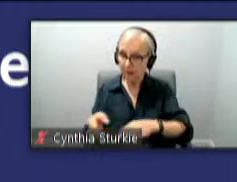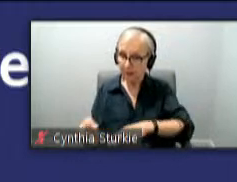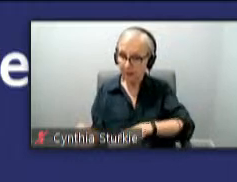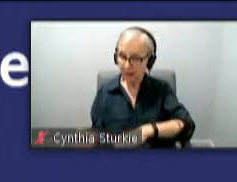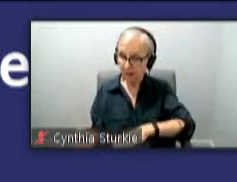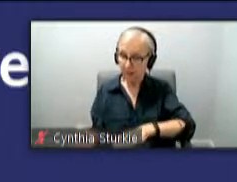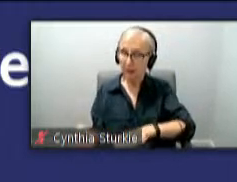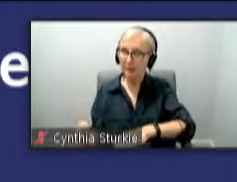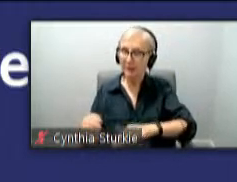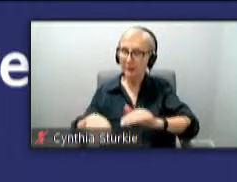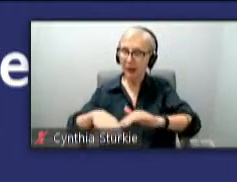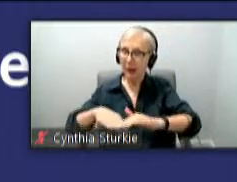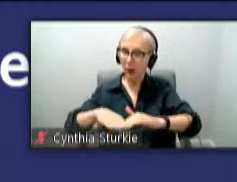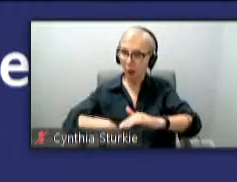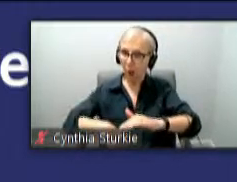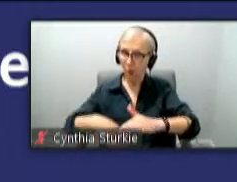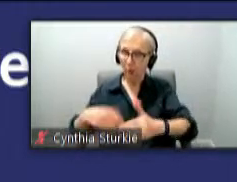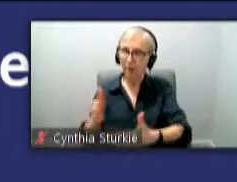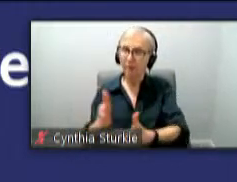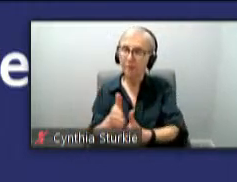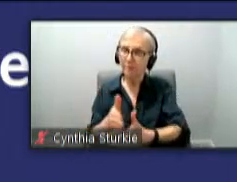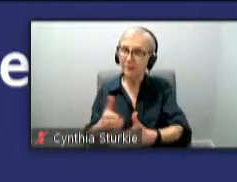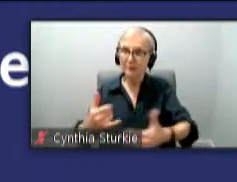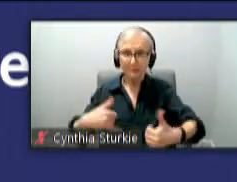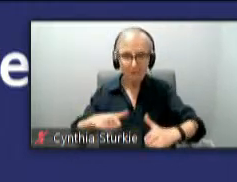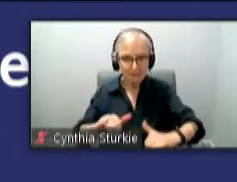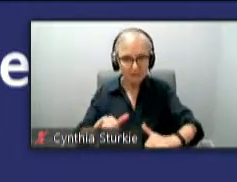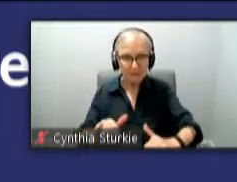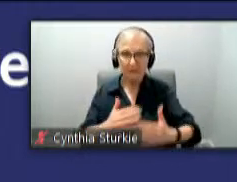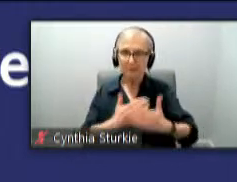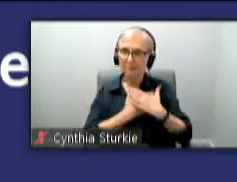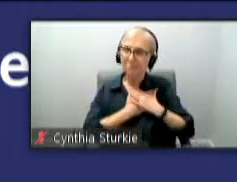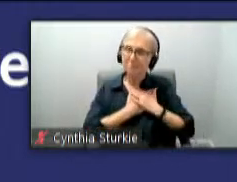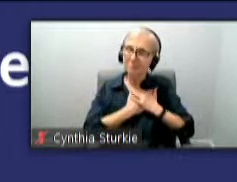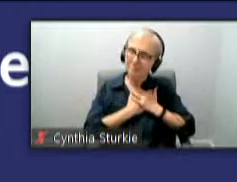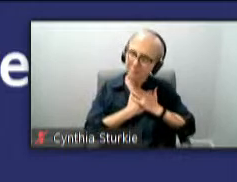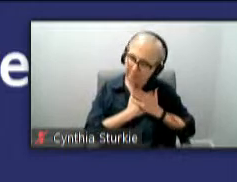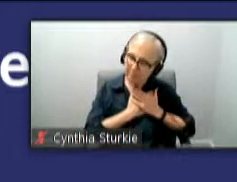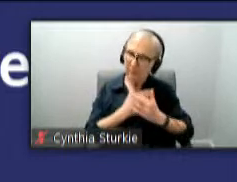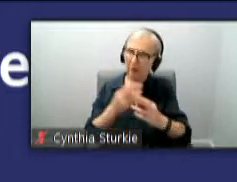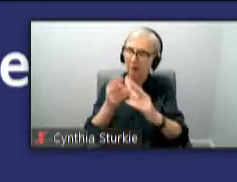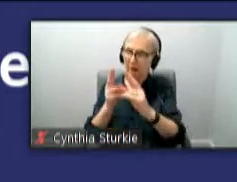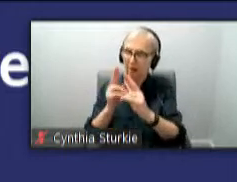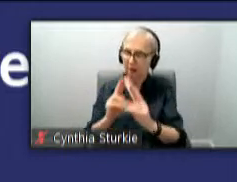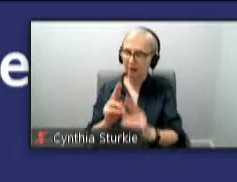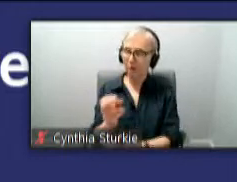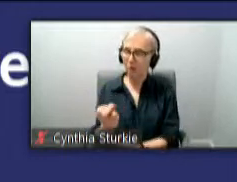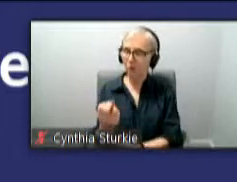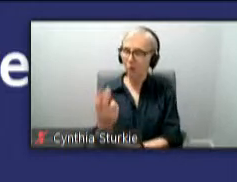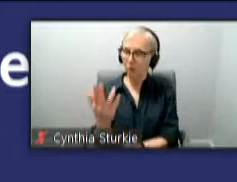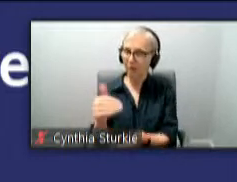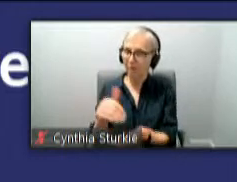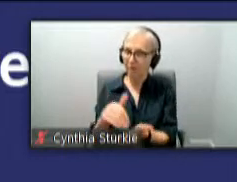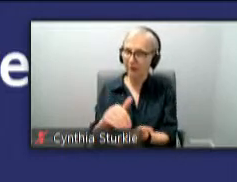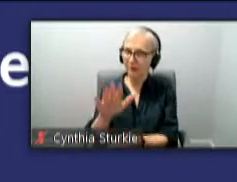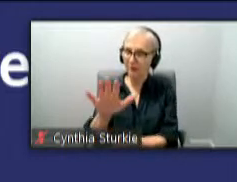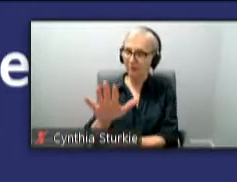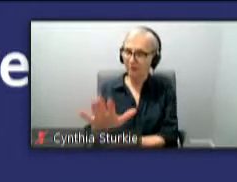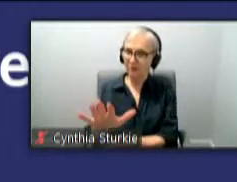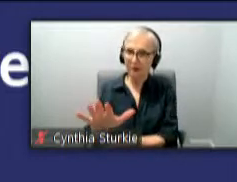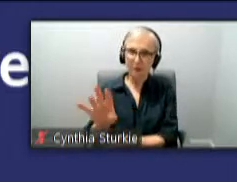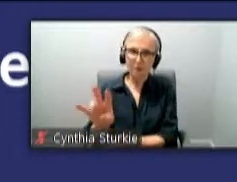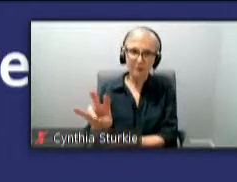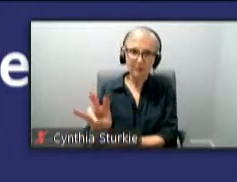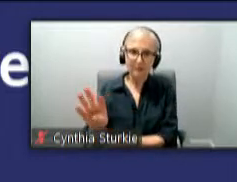average. Of course, it's with heavy heart that we acknowledge and honor the 12,556 people who have died